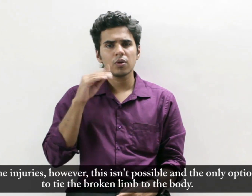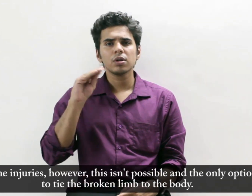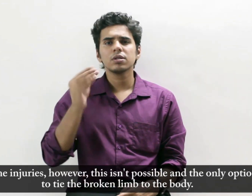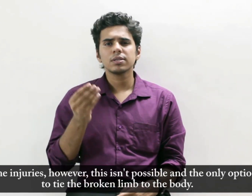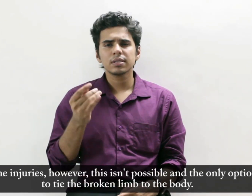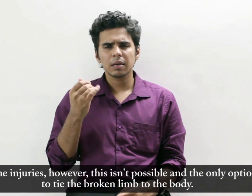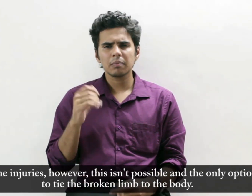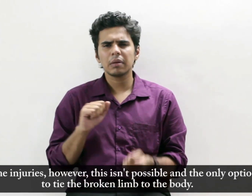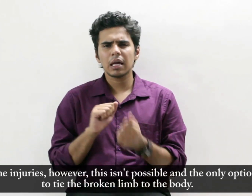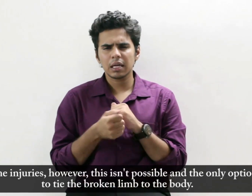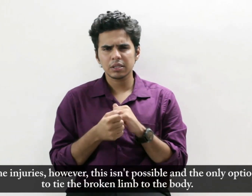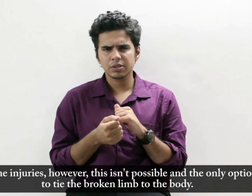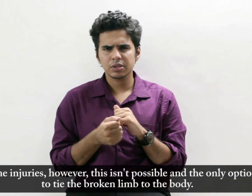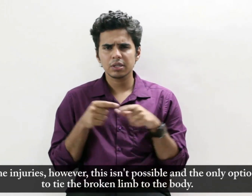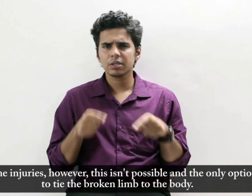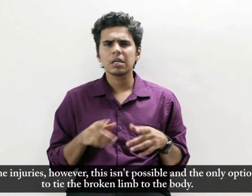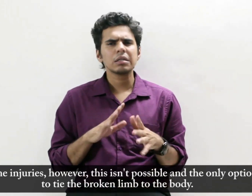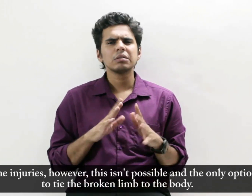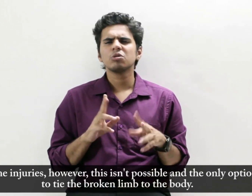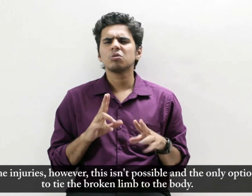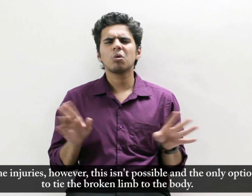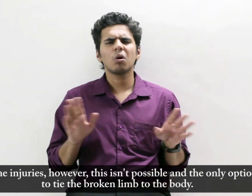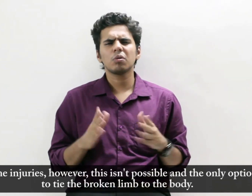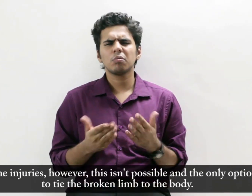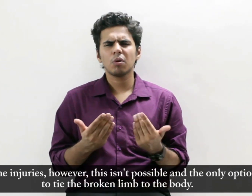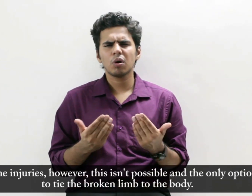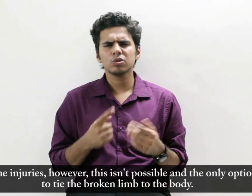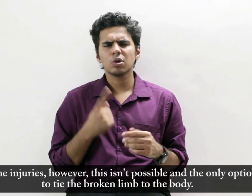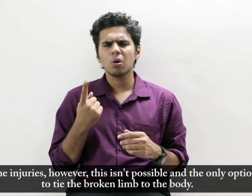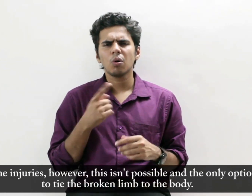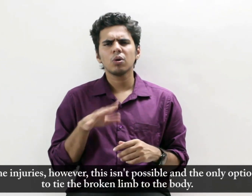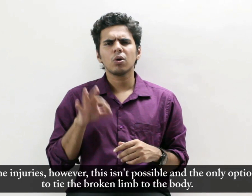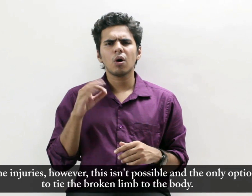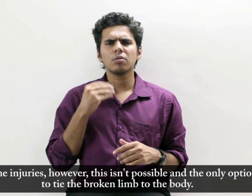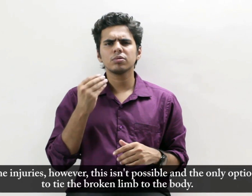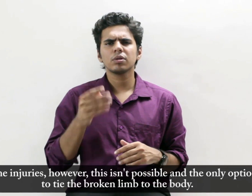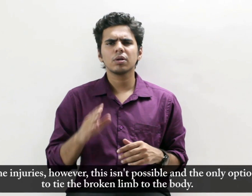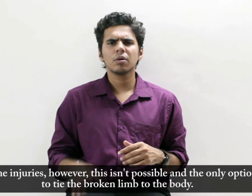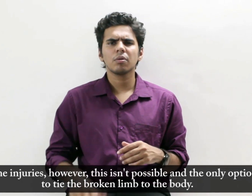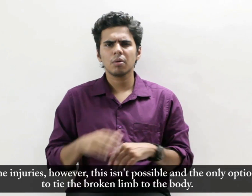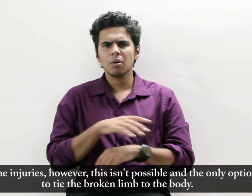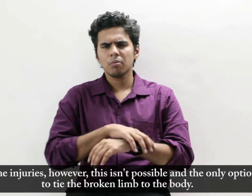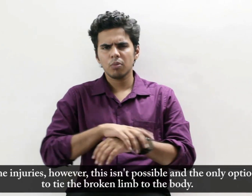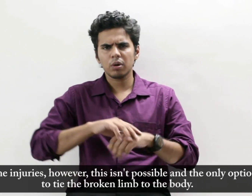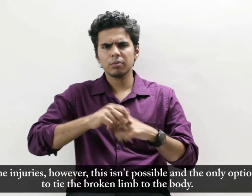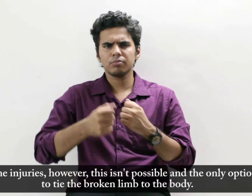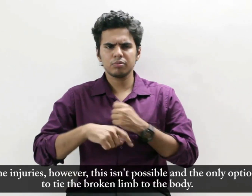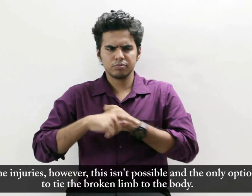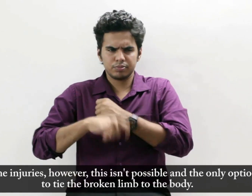For some injuries, however, this isn't possible, and the only option is to tie the broken limb to the